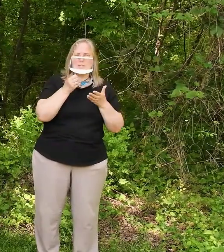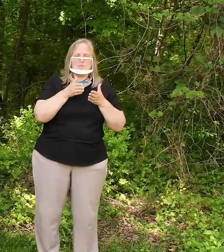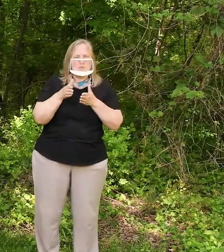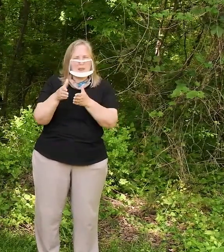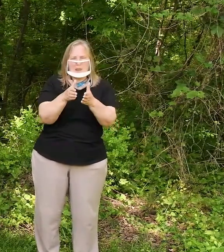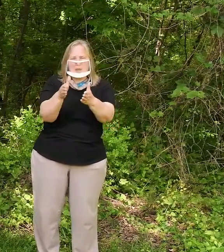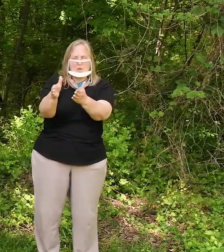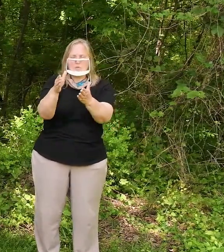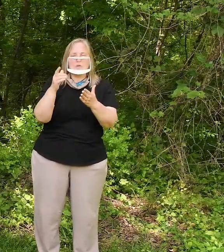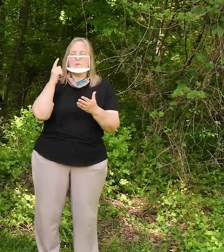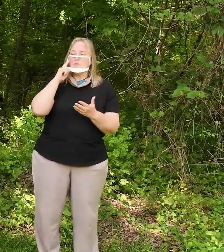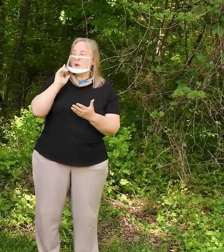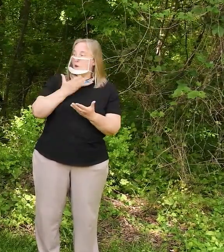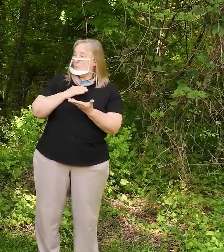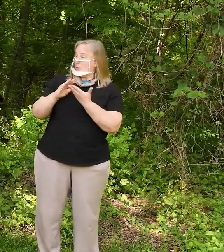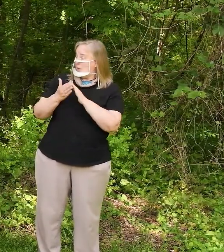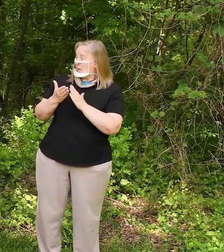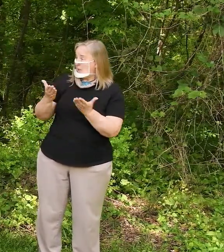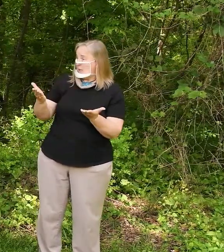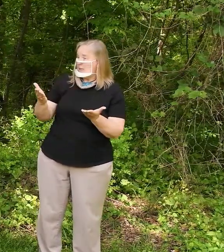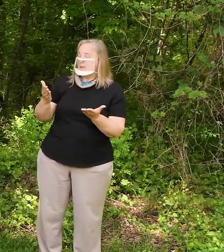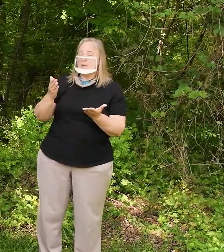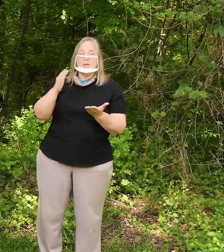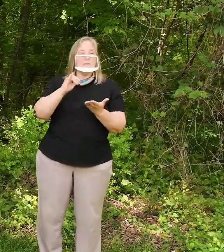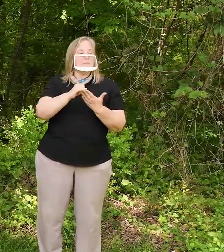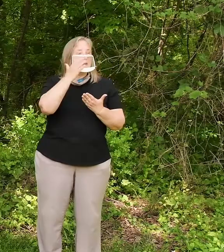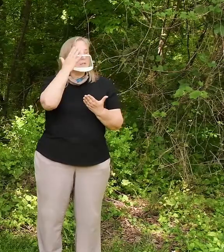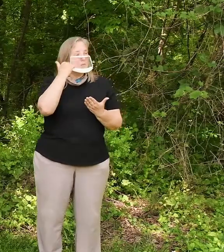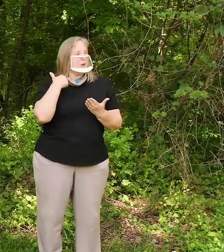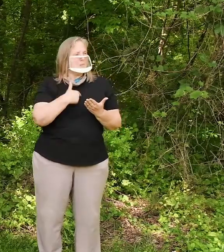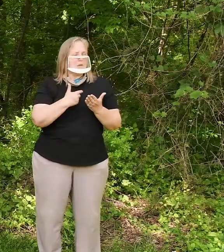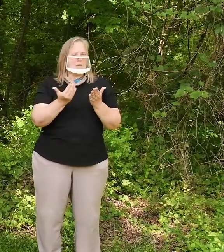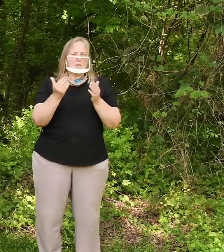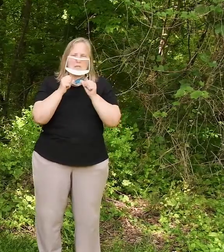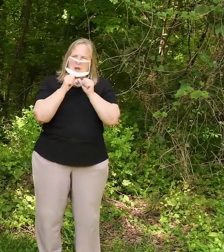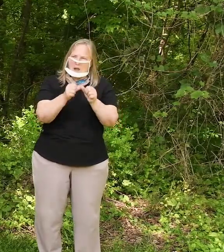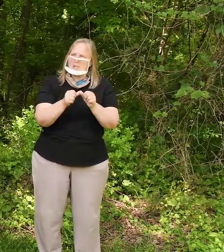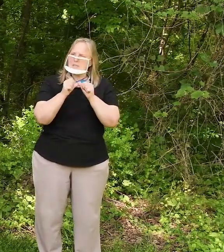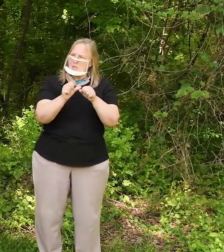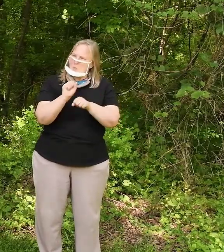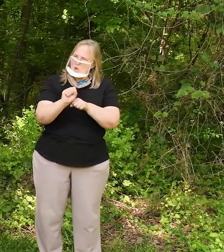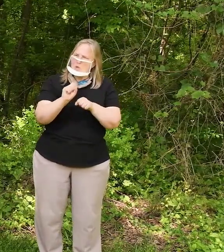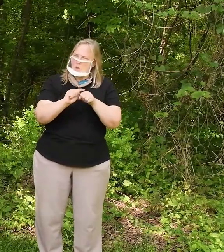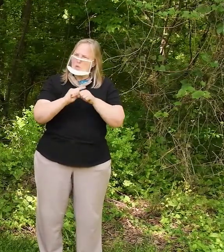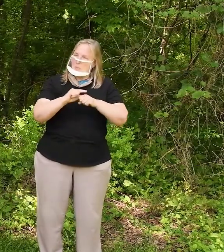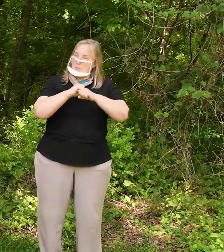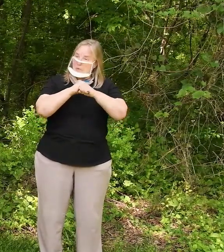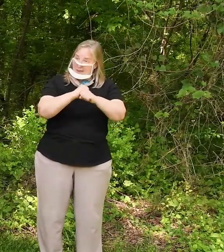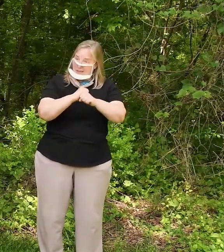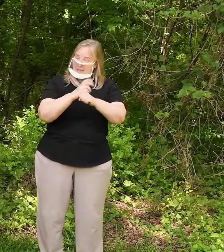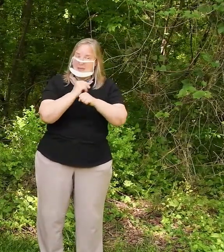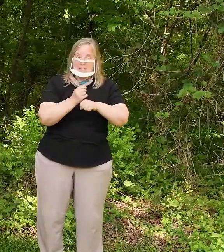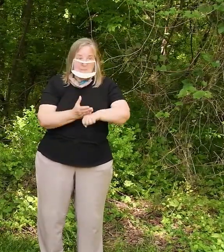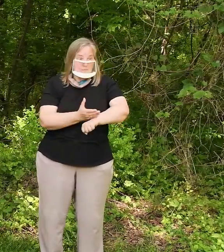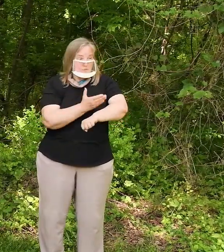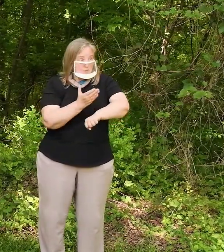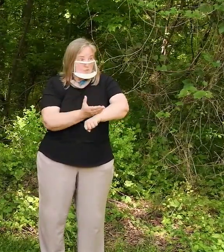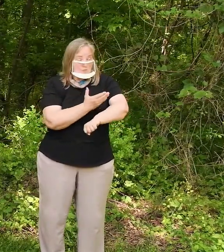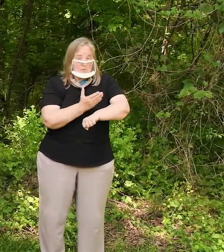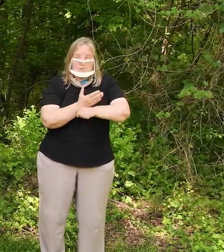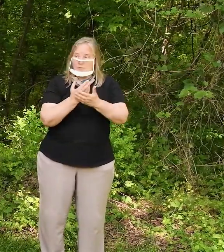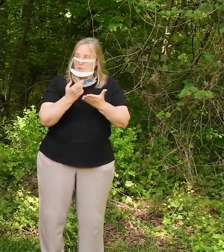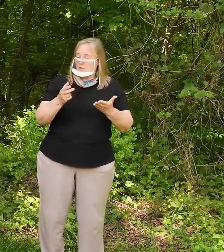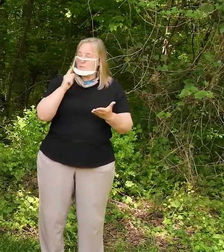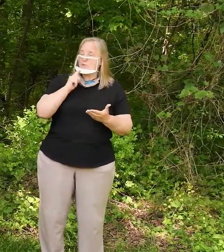community, which is why we're constantly working to protect and improve these resources for our